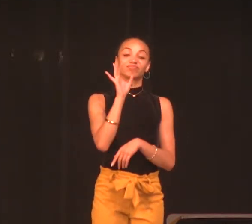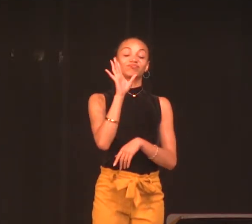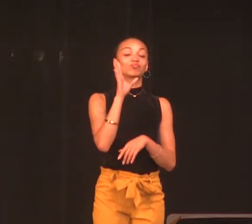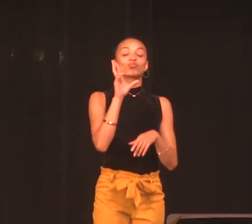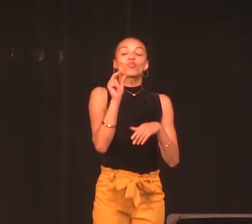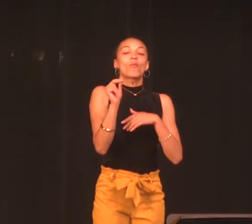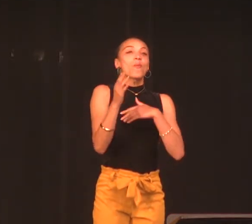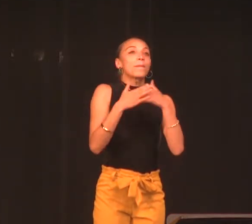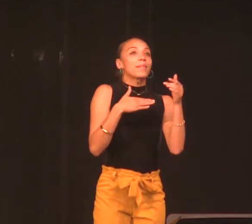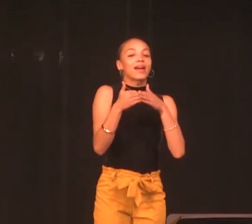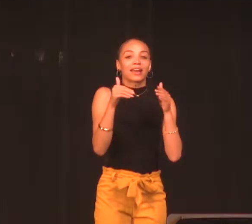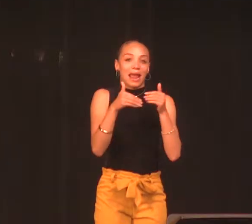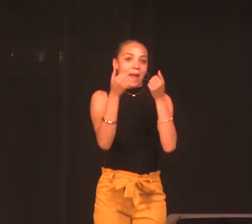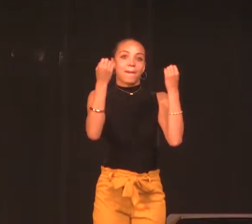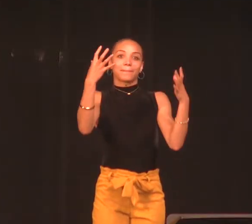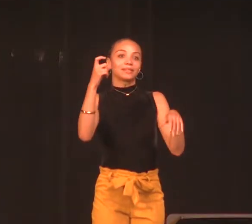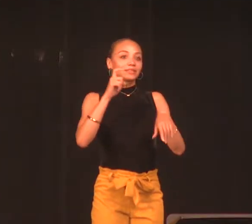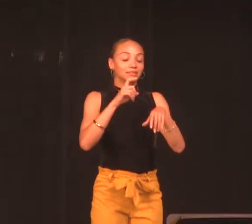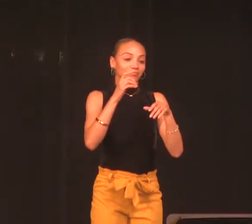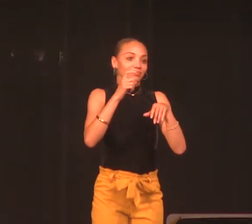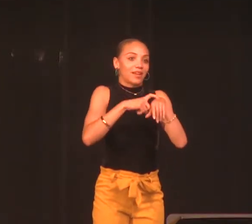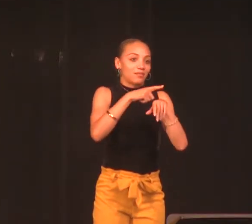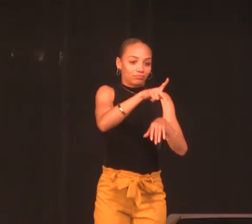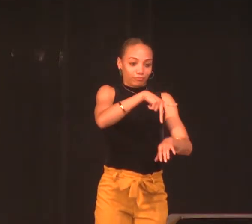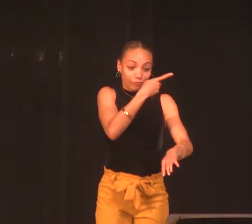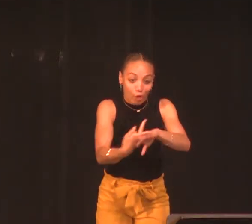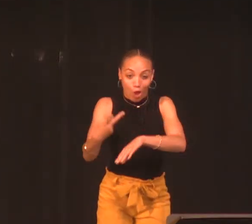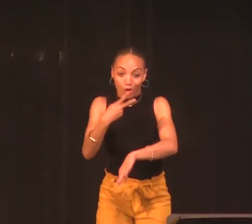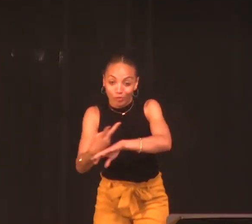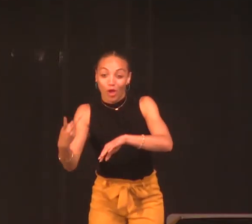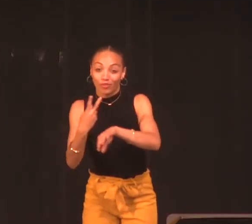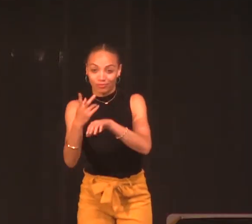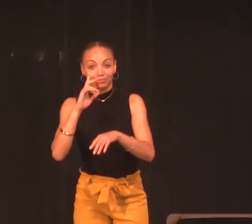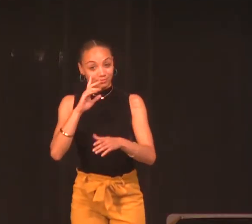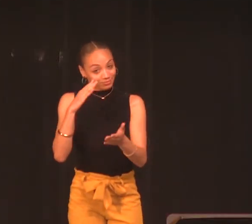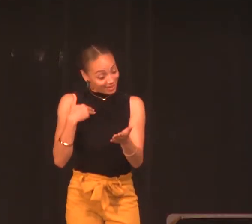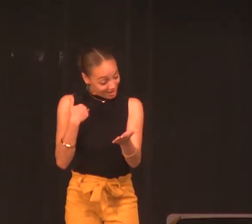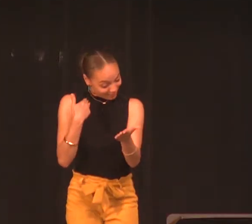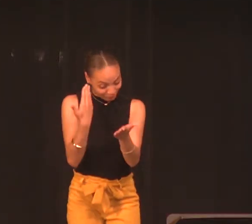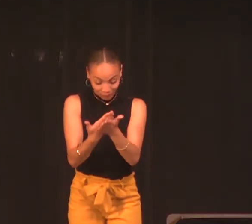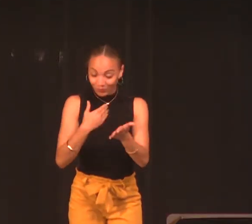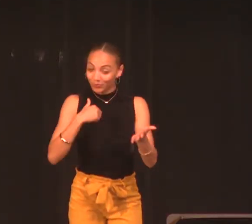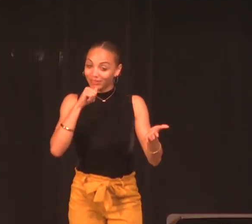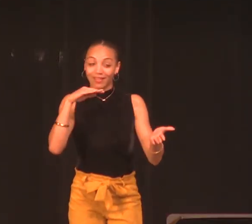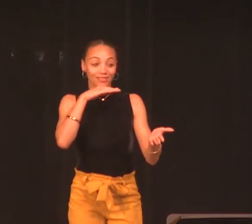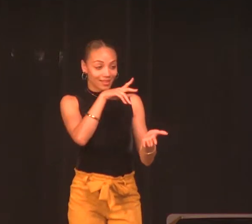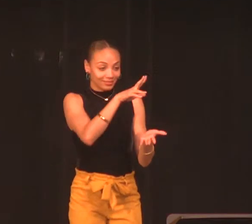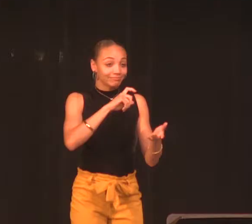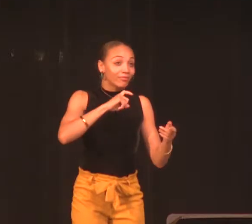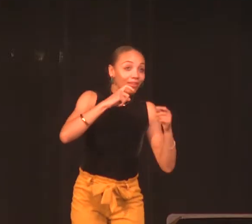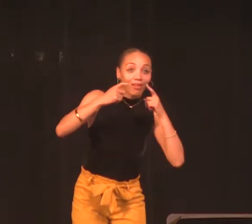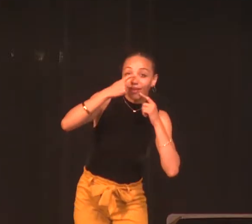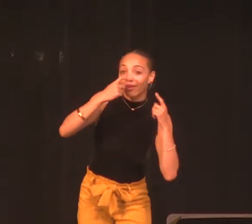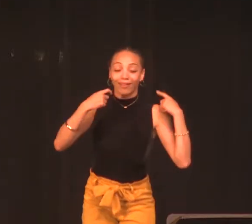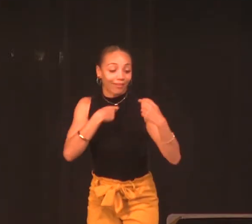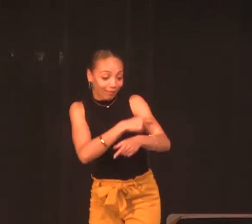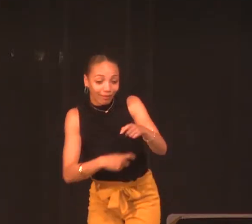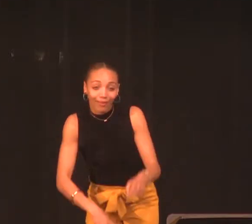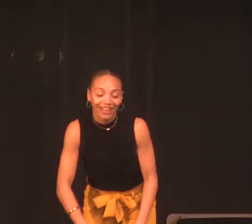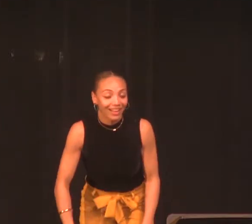As I look at my daughter, I know that no matter how many times she falls down as she learns to walk, and